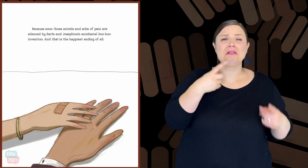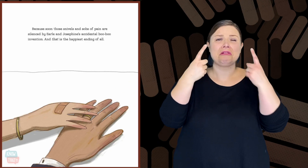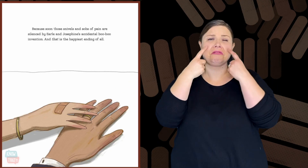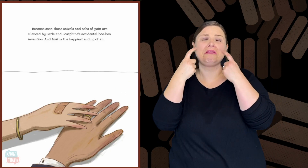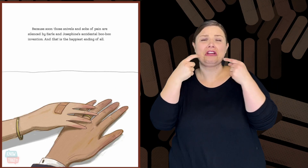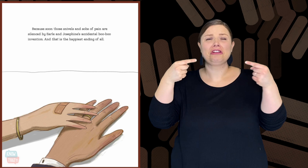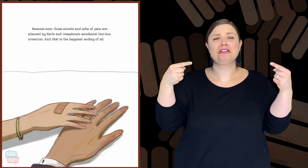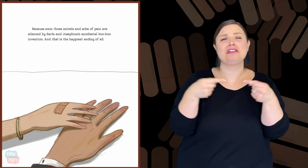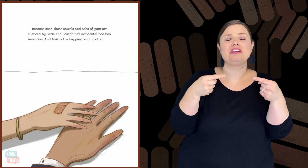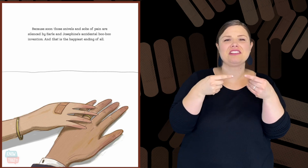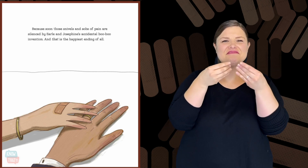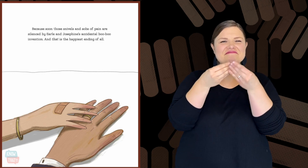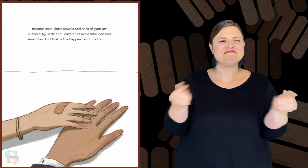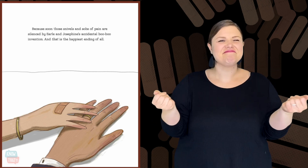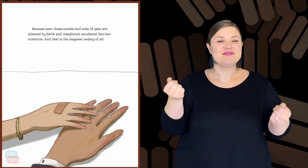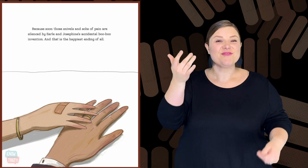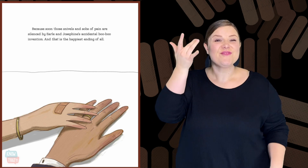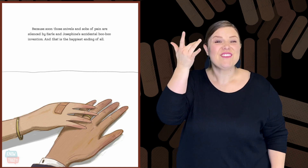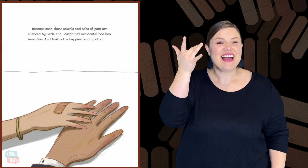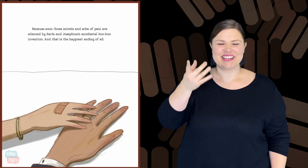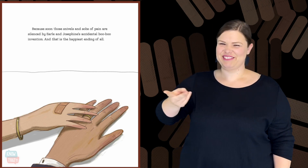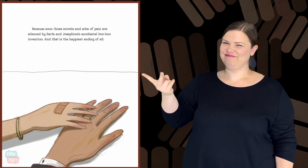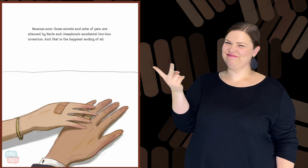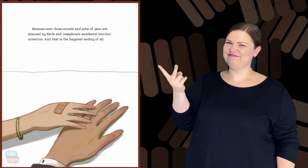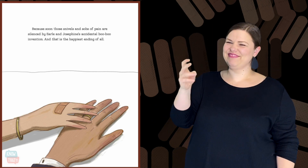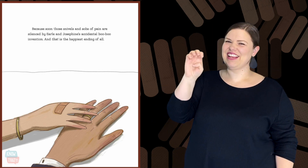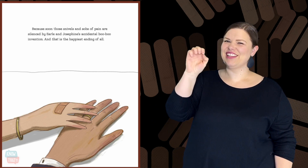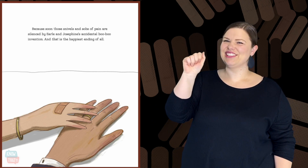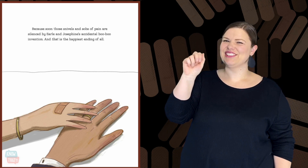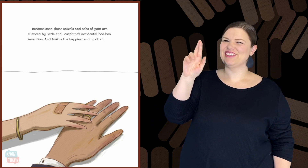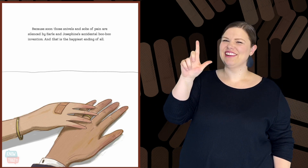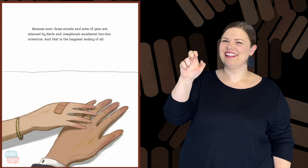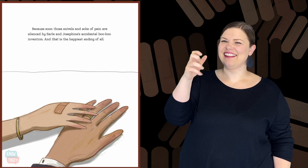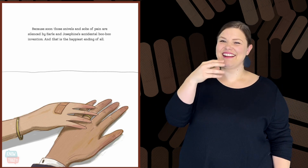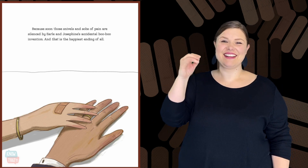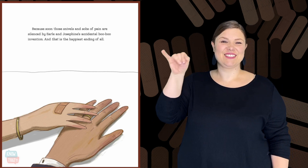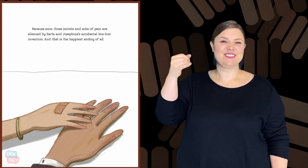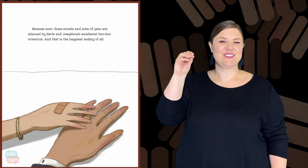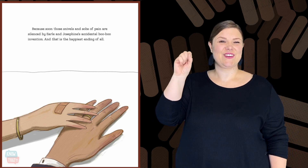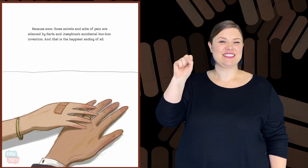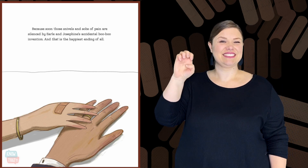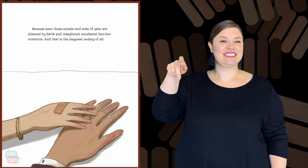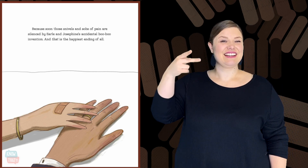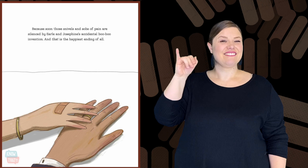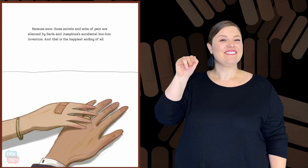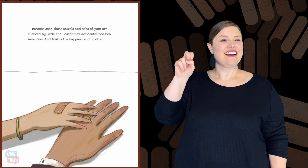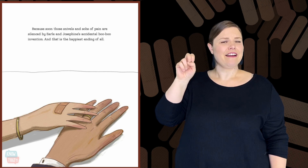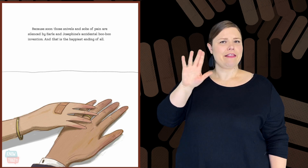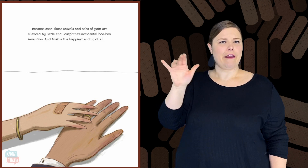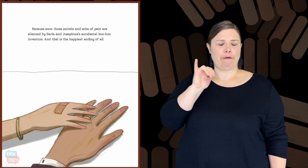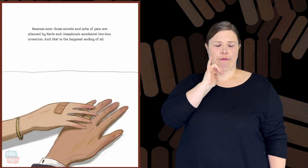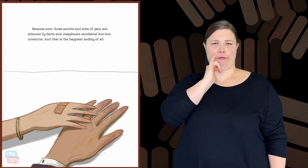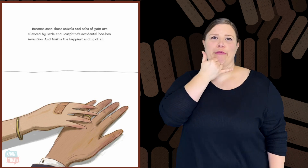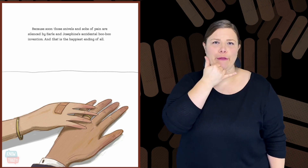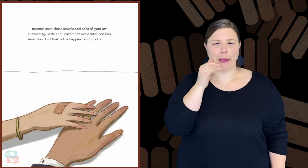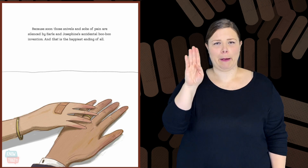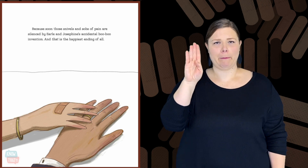Because soon those snivels and sobs of pain are silenced by Earl and Josephine's accidental boo-hoo